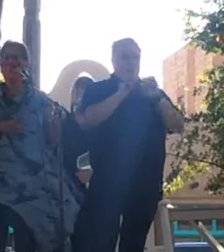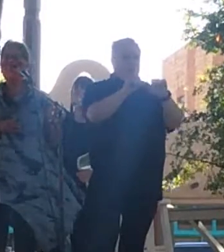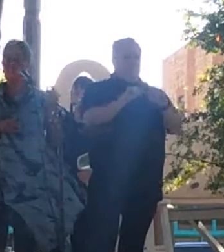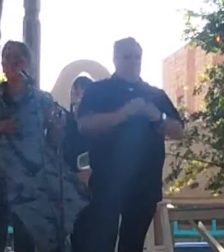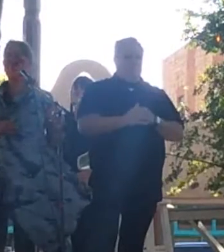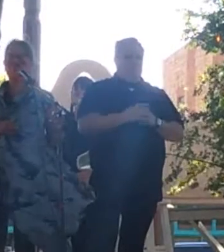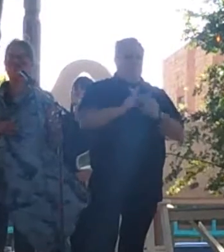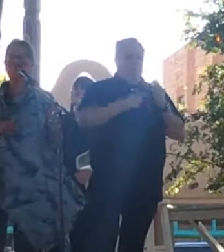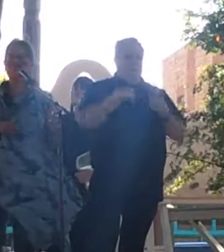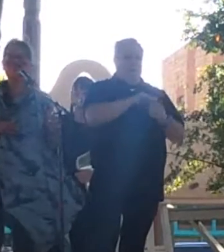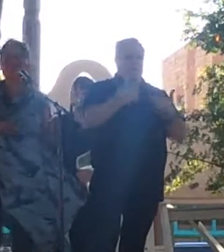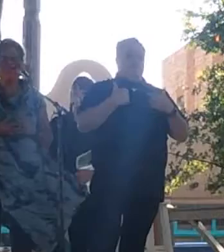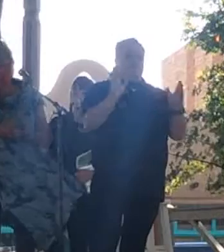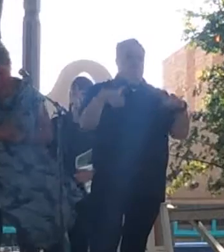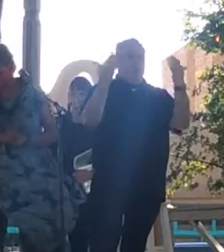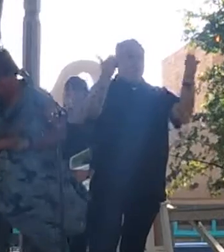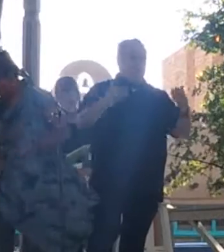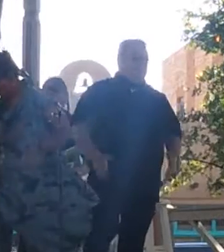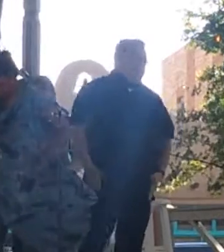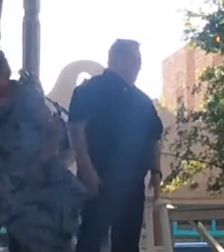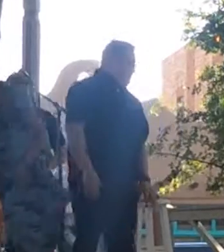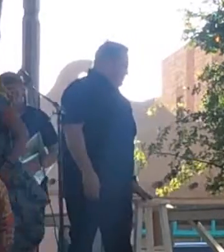contributing what we have to offer.